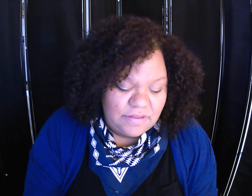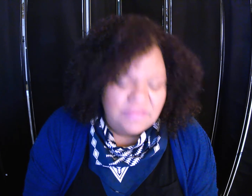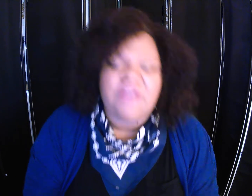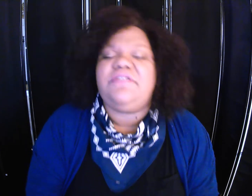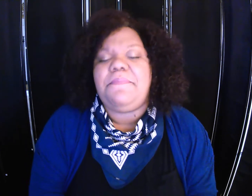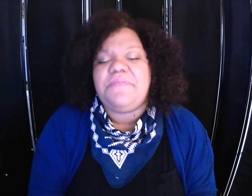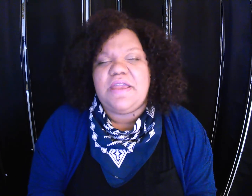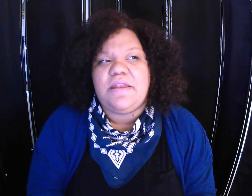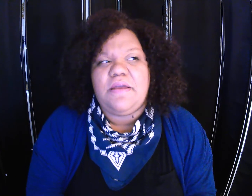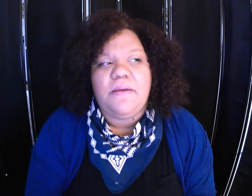there's something